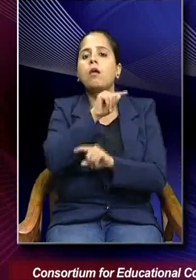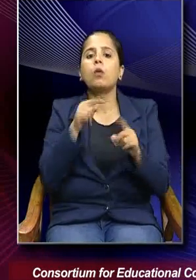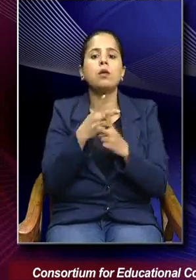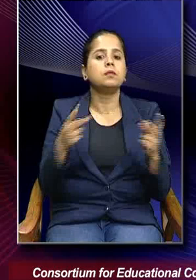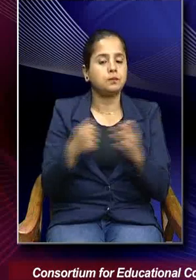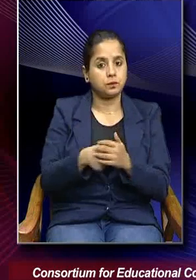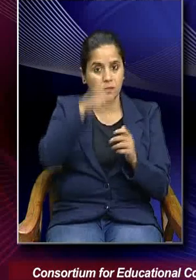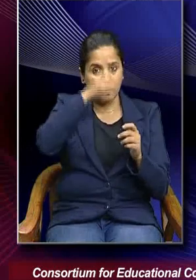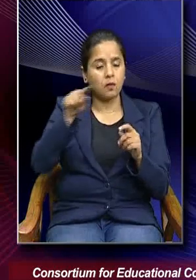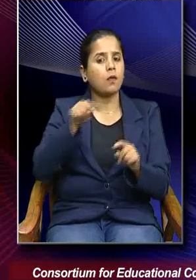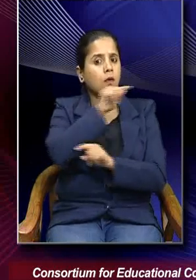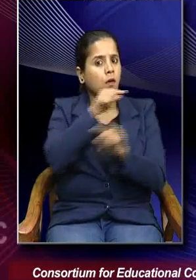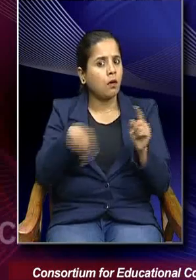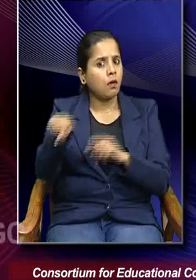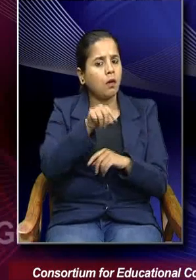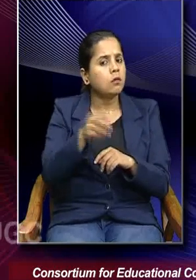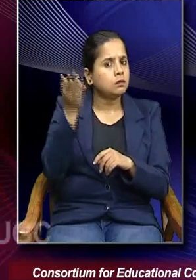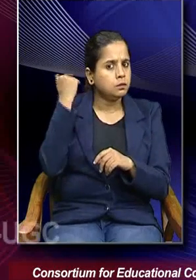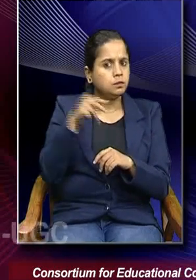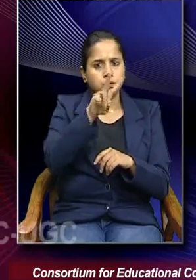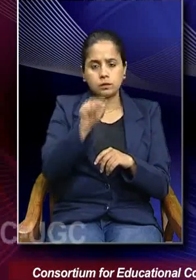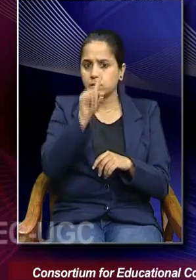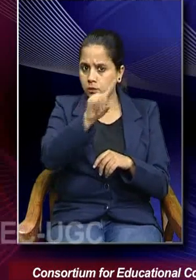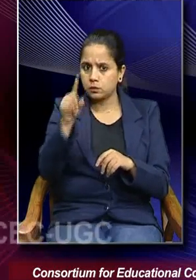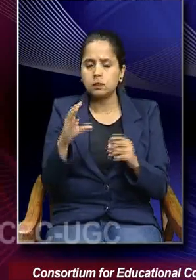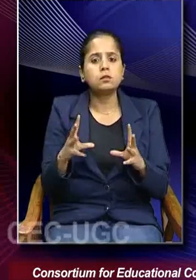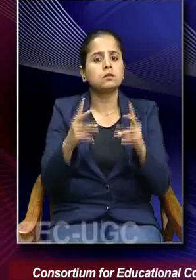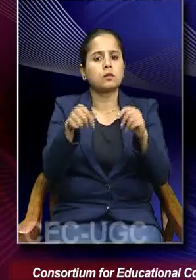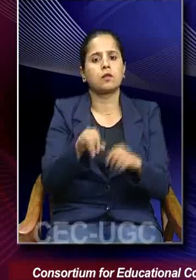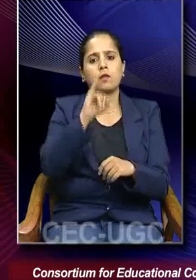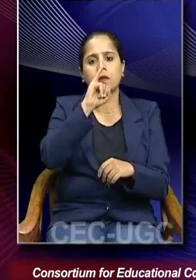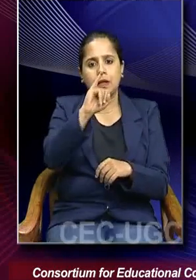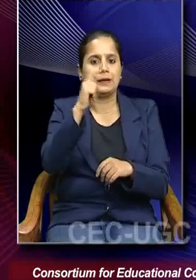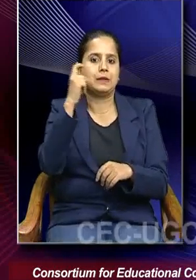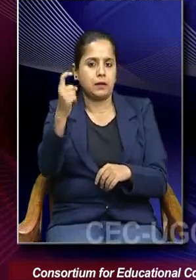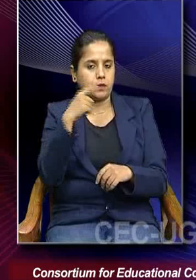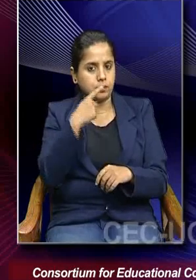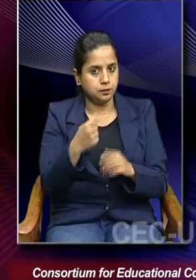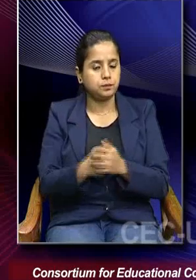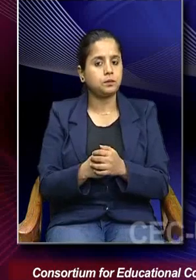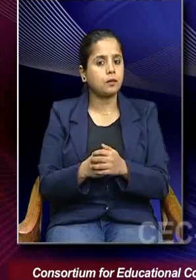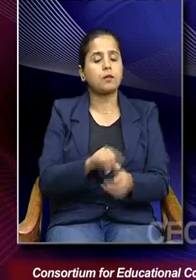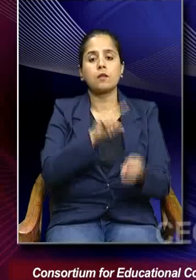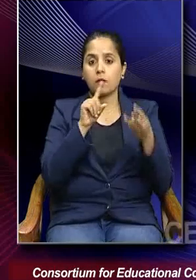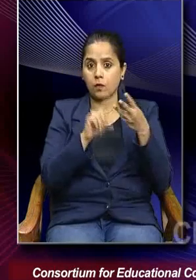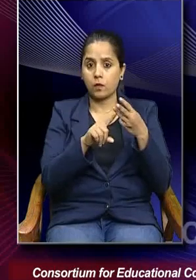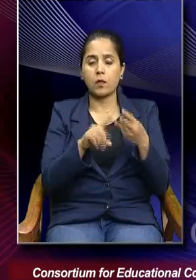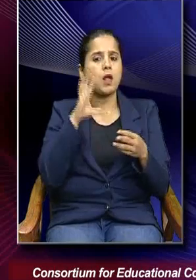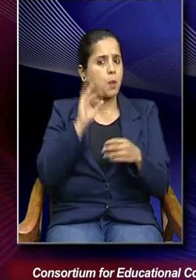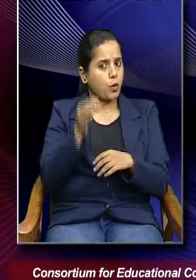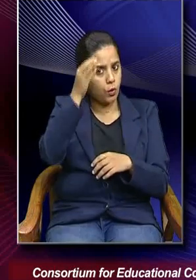the mortality rate according to 2011 was 67. The third important